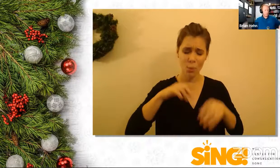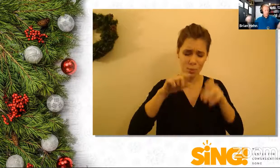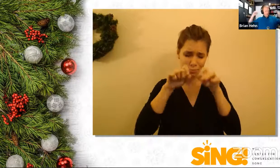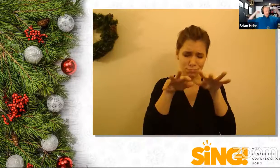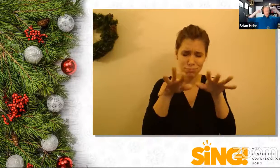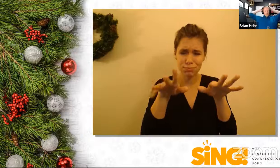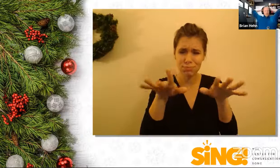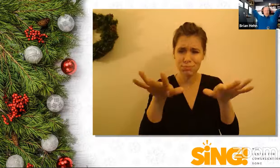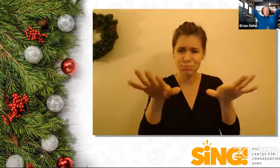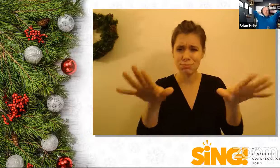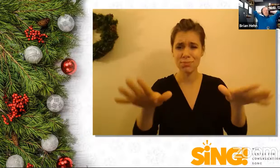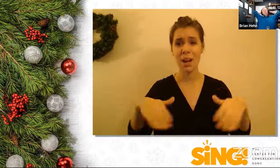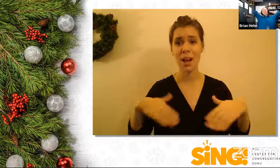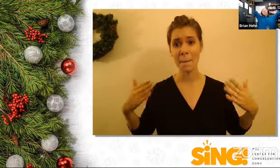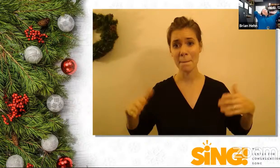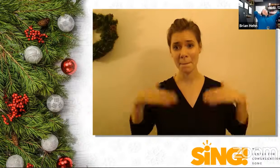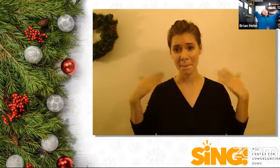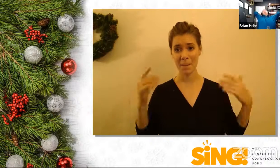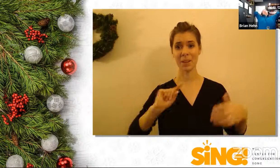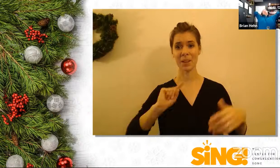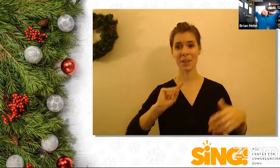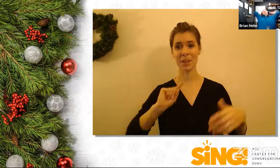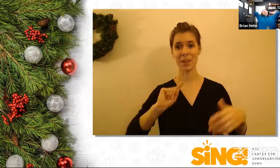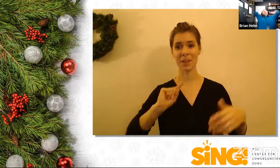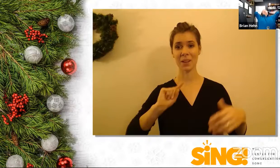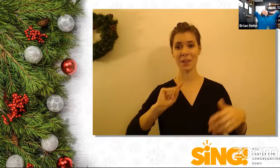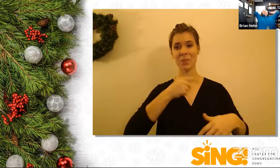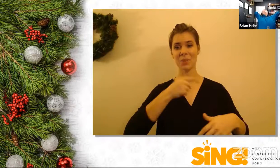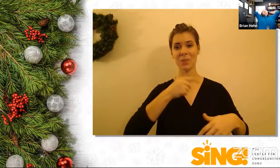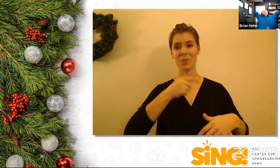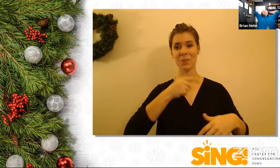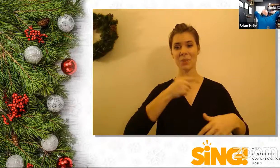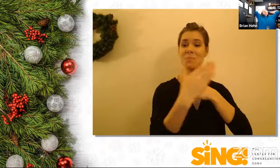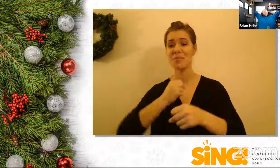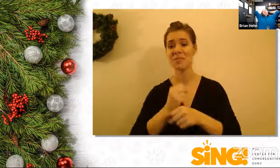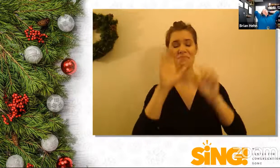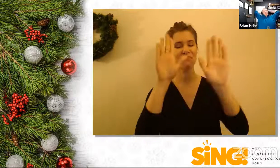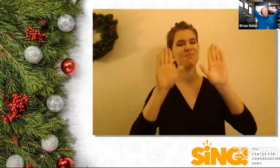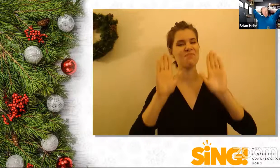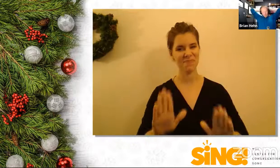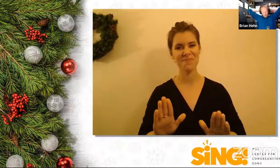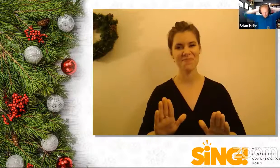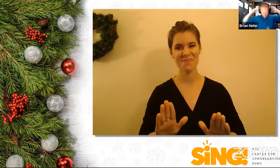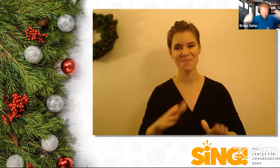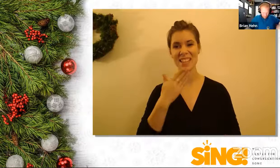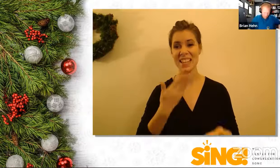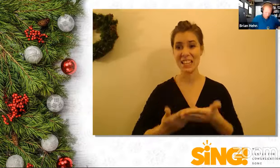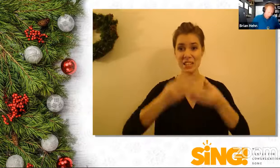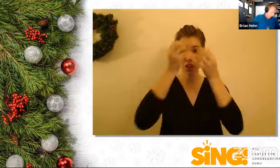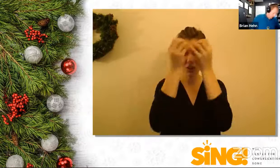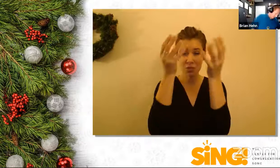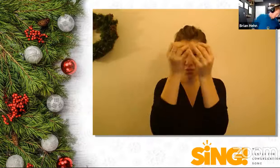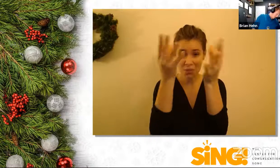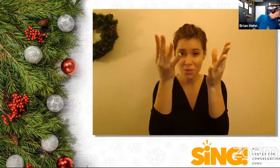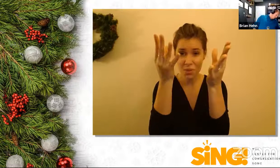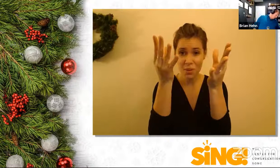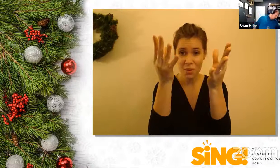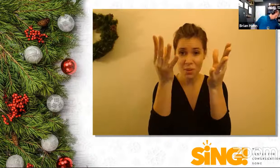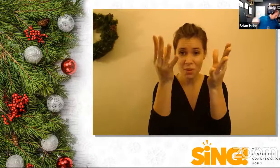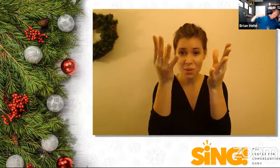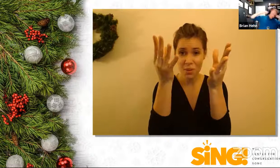Maria, thank you so much for putting this, or helping to put all of this together. To all of the performers,